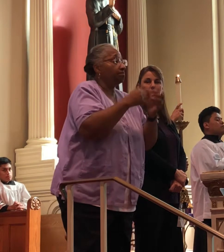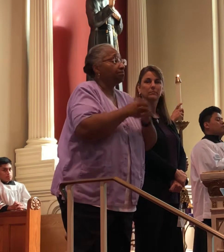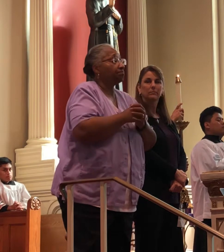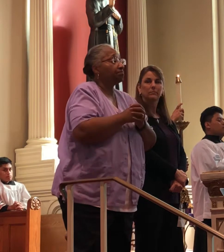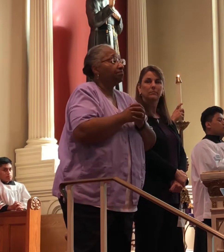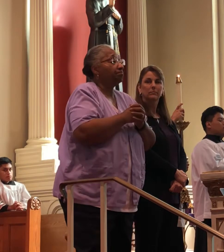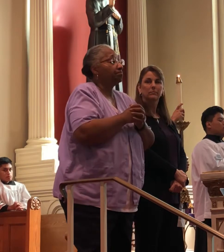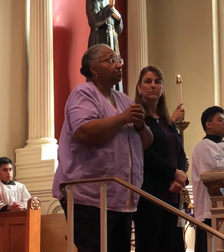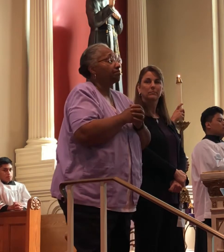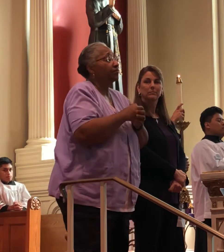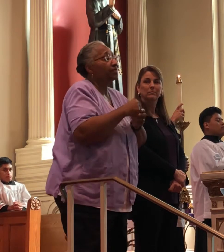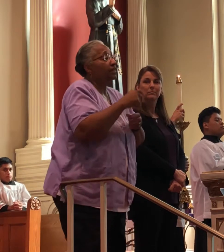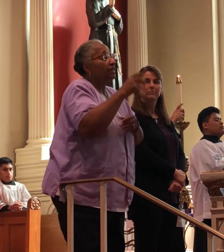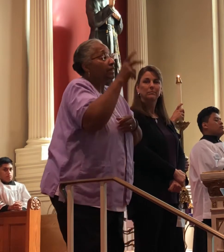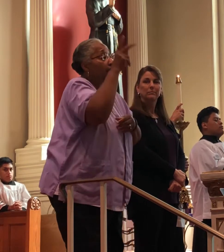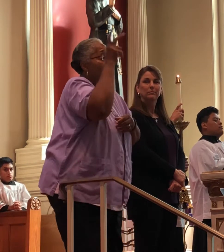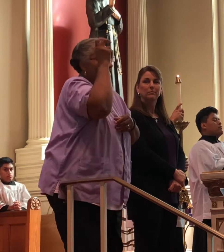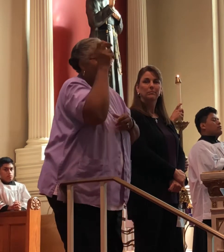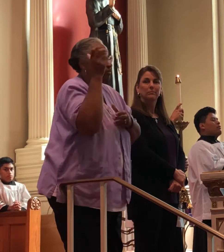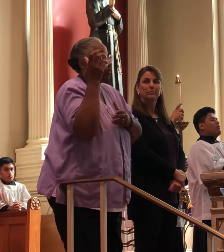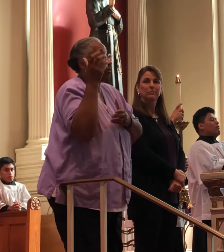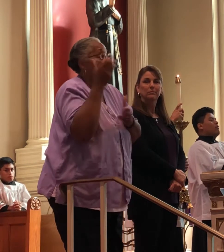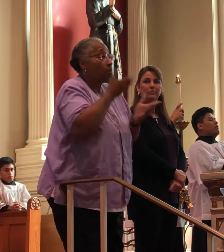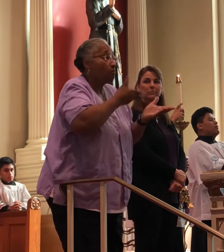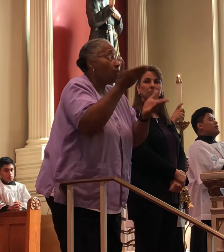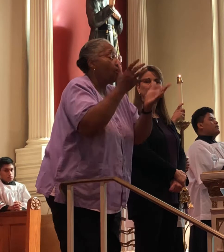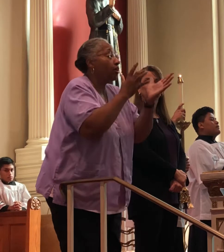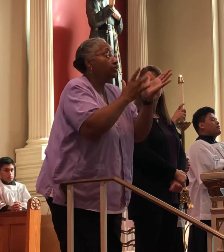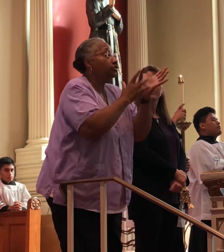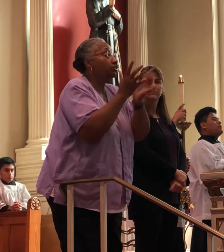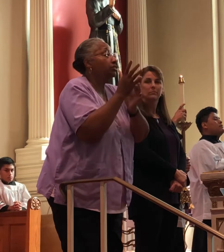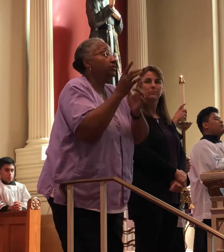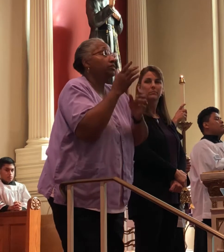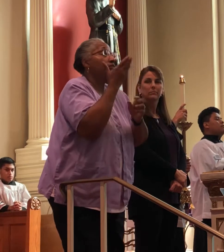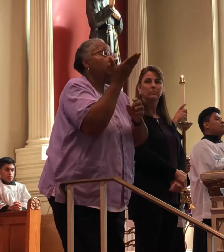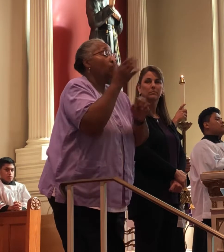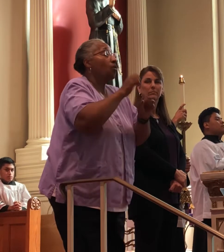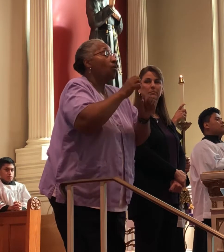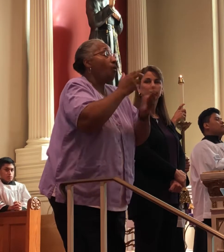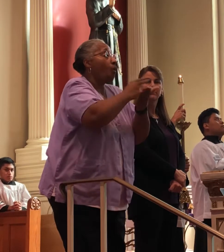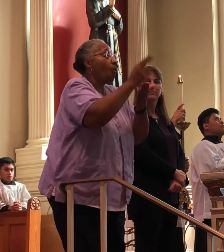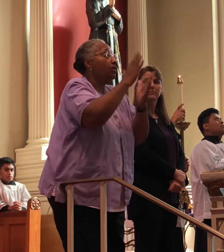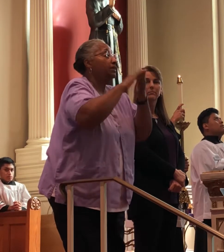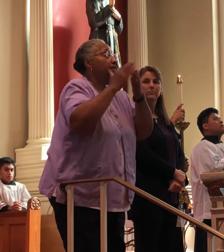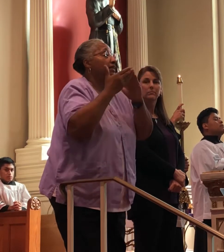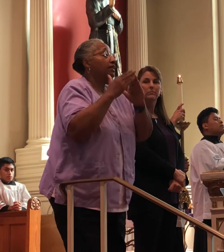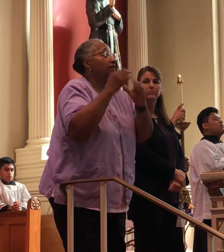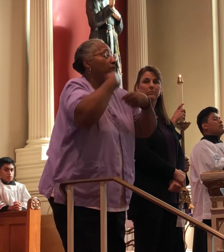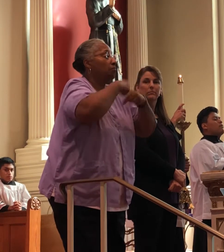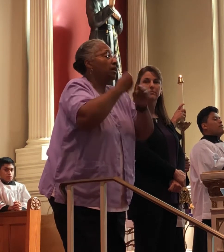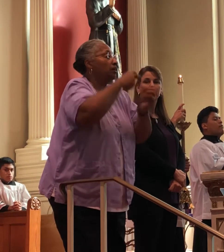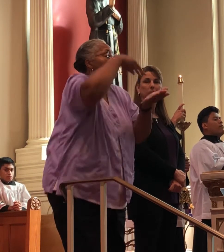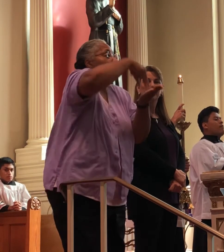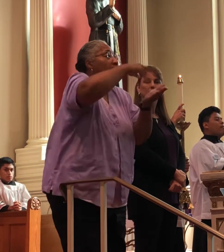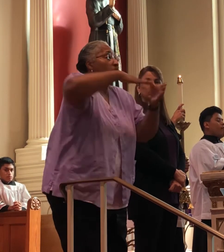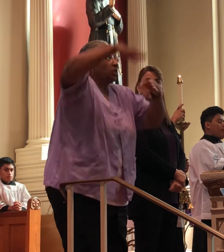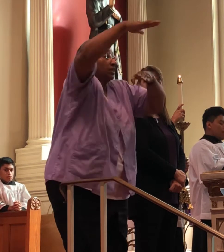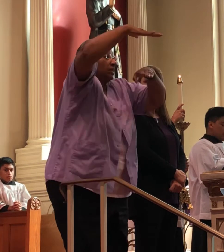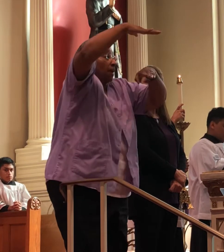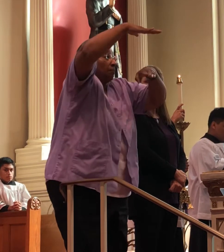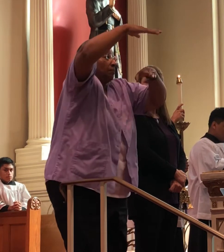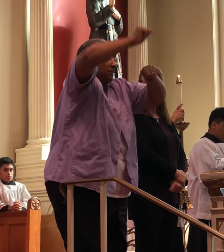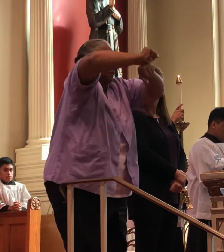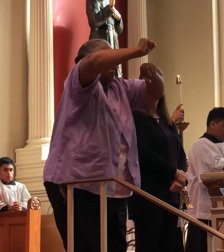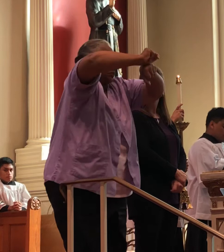Then the devil took him to the holy city and made him stand on the parapet of the temple and said to him,